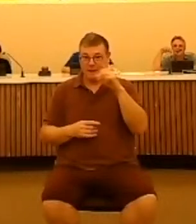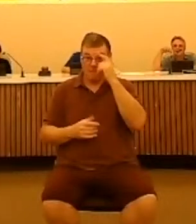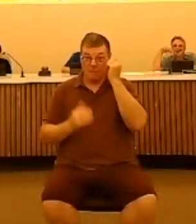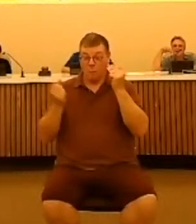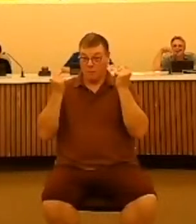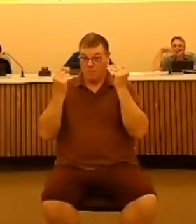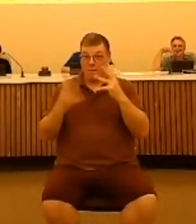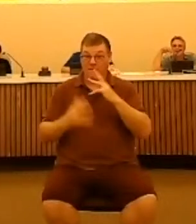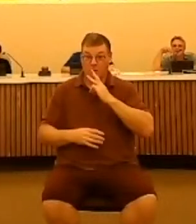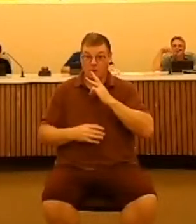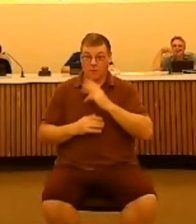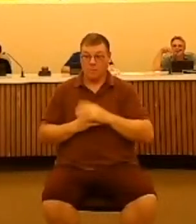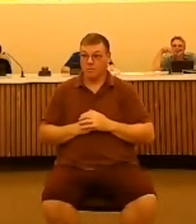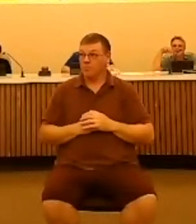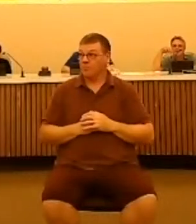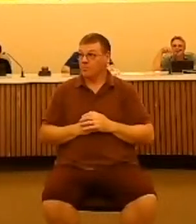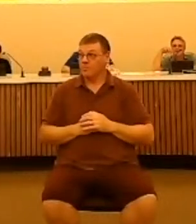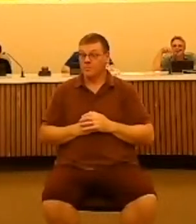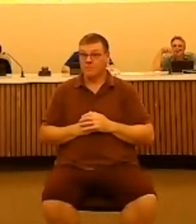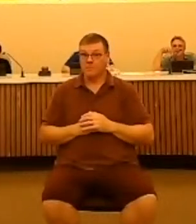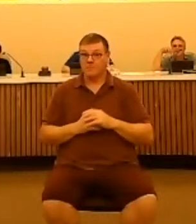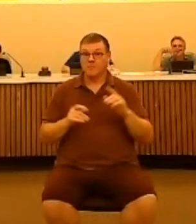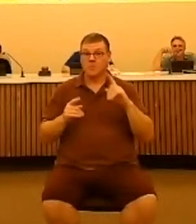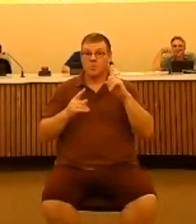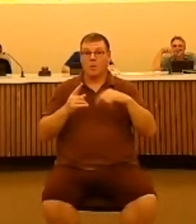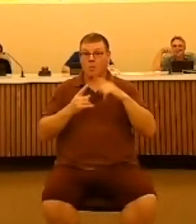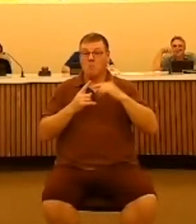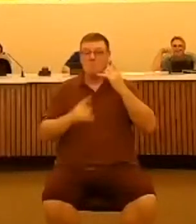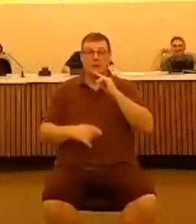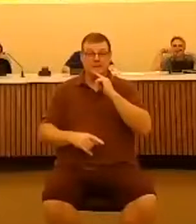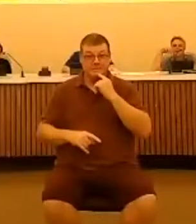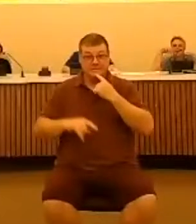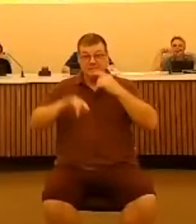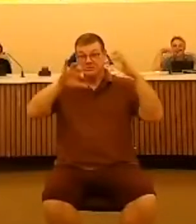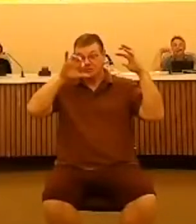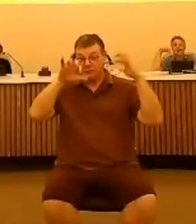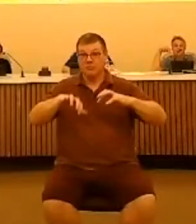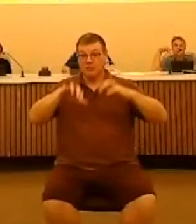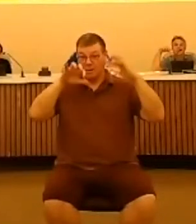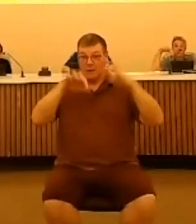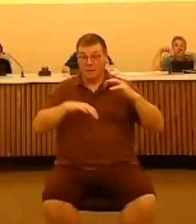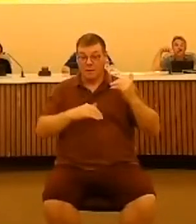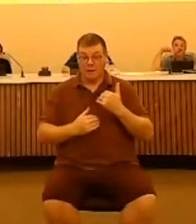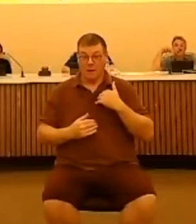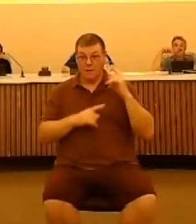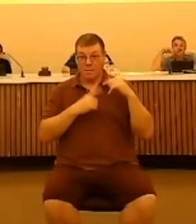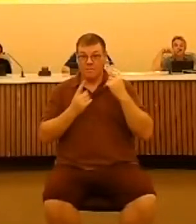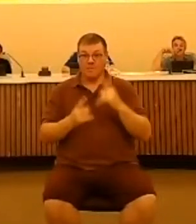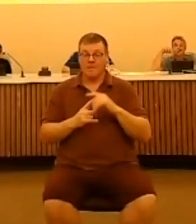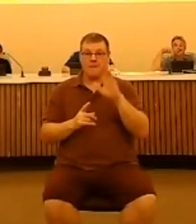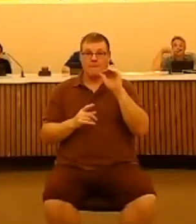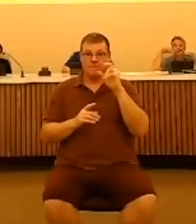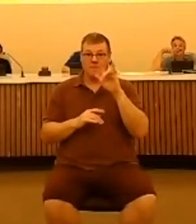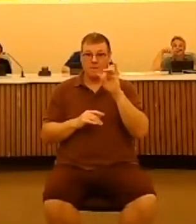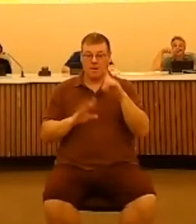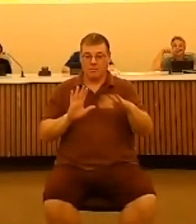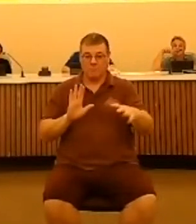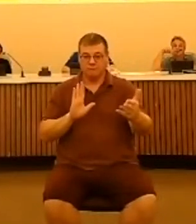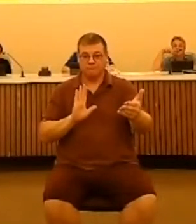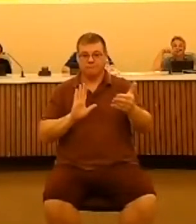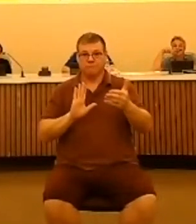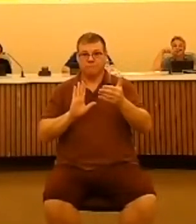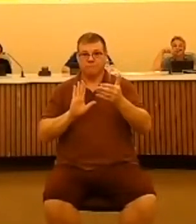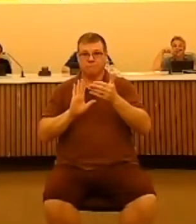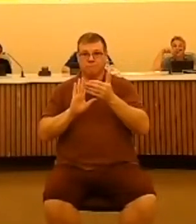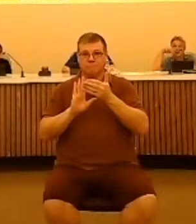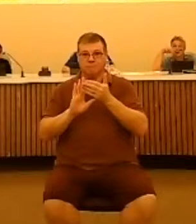of water, say like we have a torrential downpour, Right. which we've had or something, the backyard starts filling up and it starts